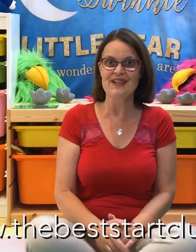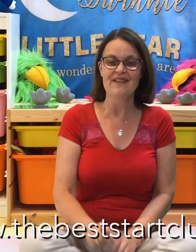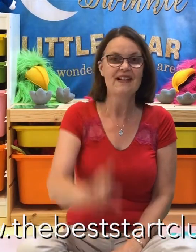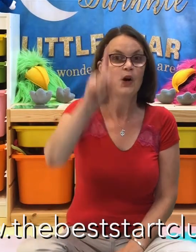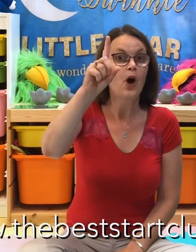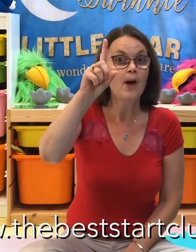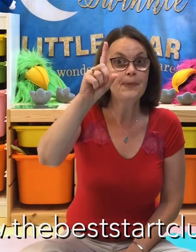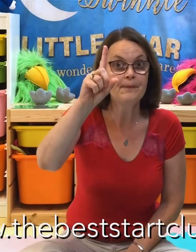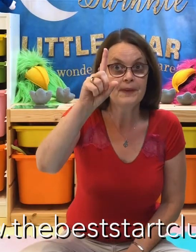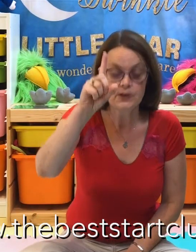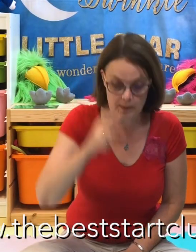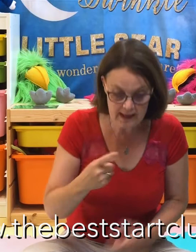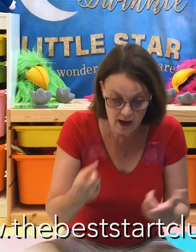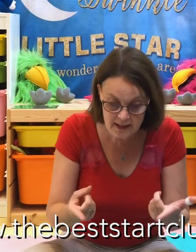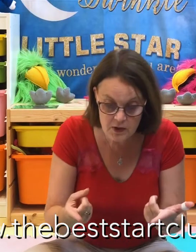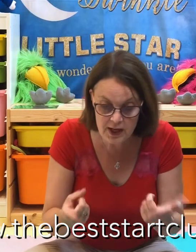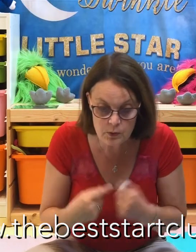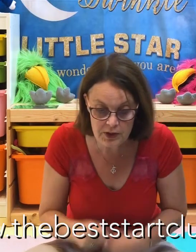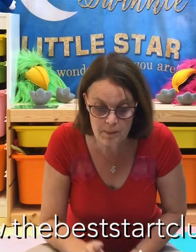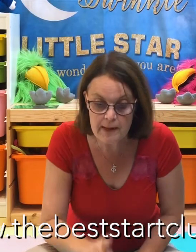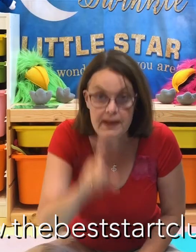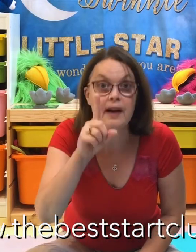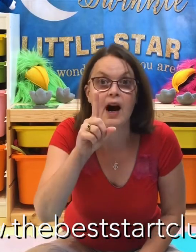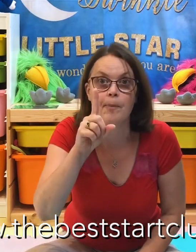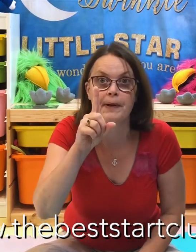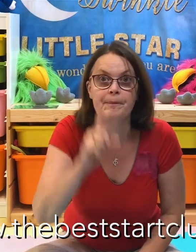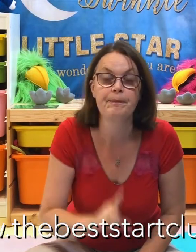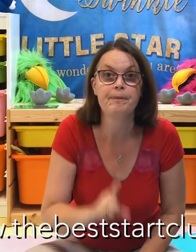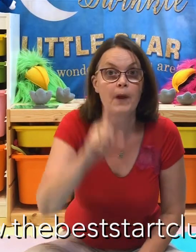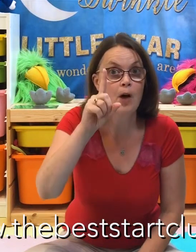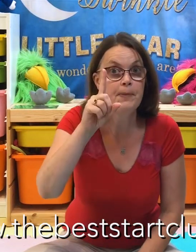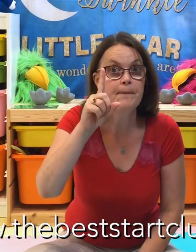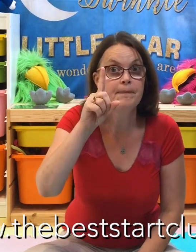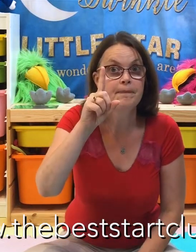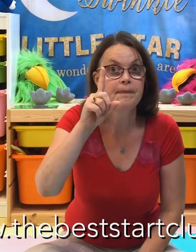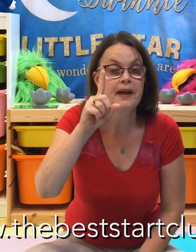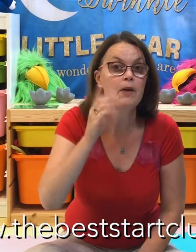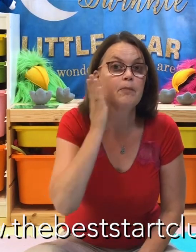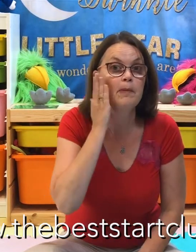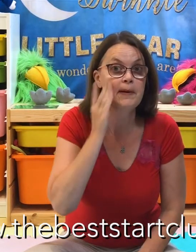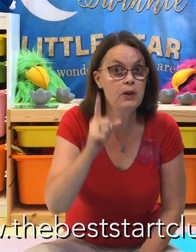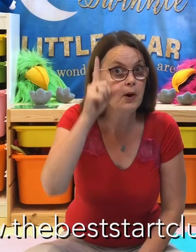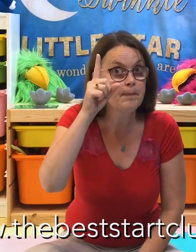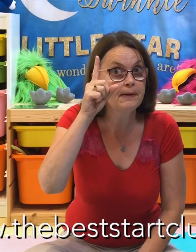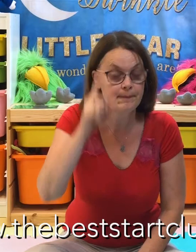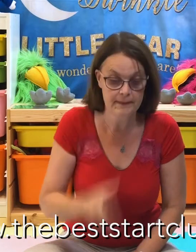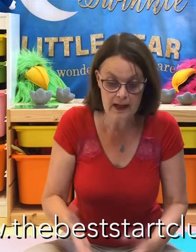now. Up. So make eye contact with your baby. Up. Up. Yeah, mummy pick you up. Yeah, and